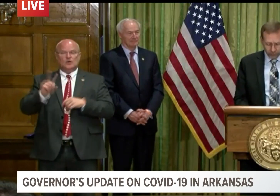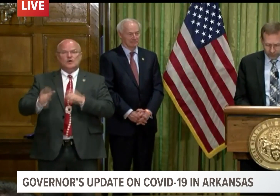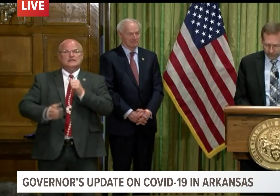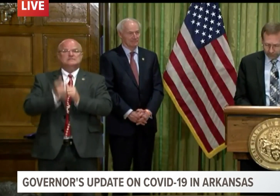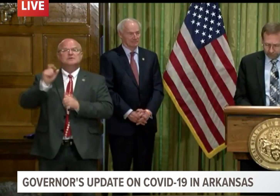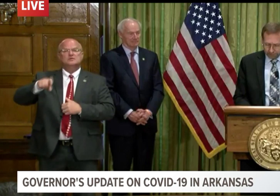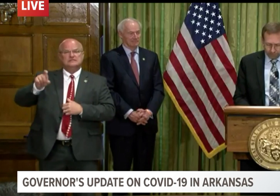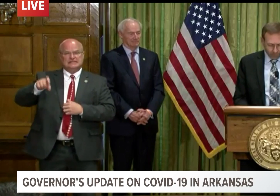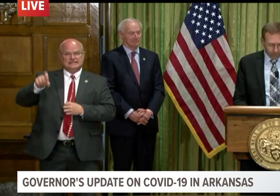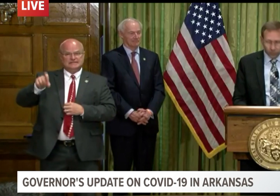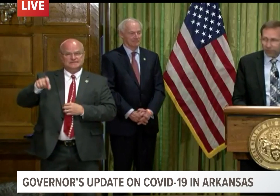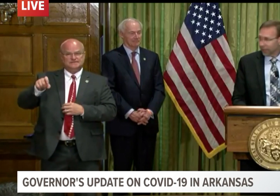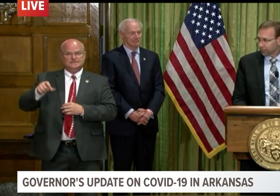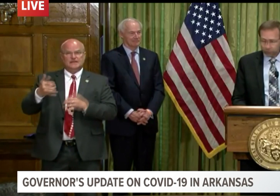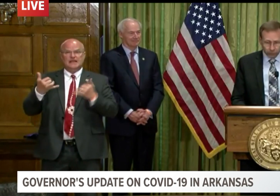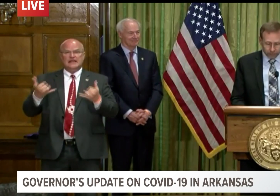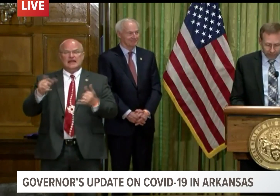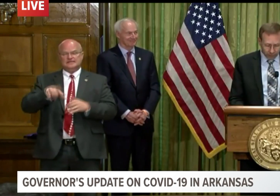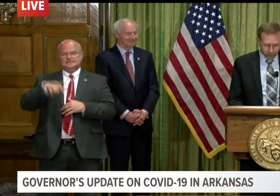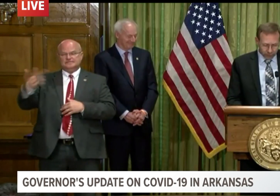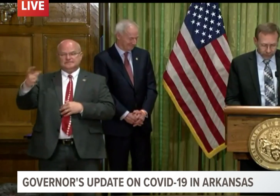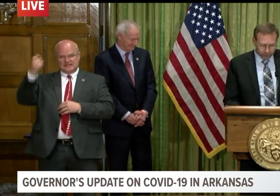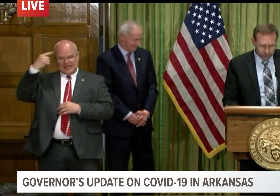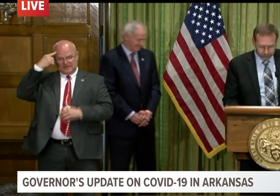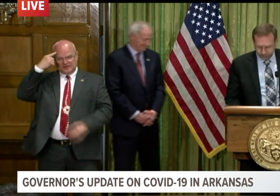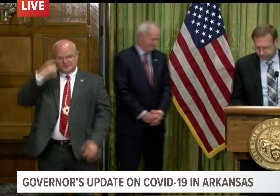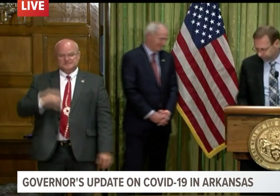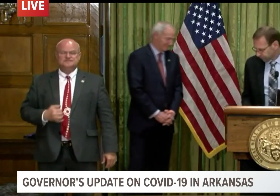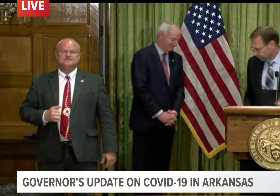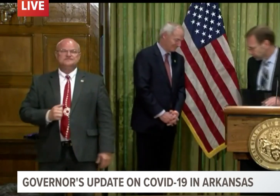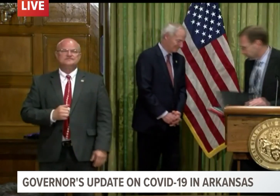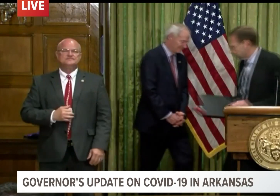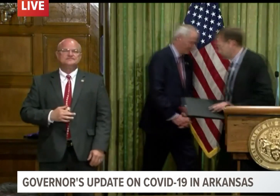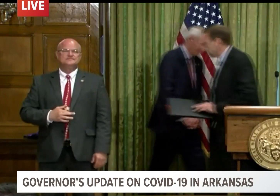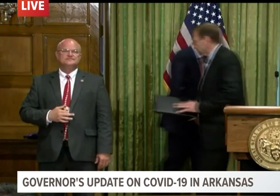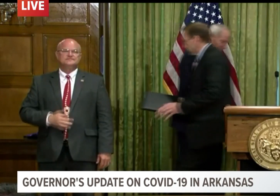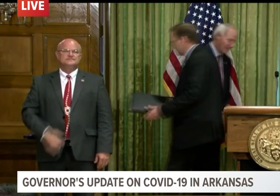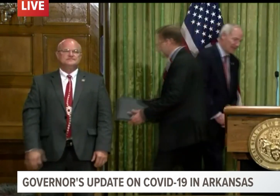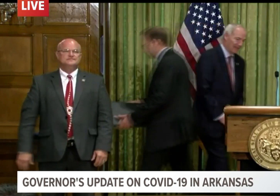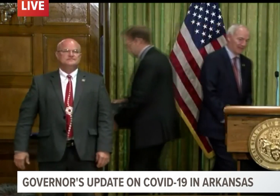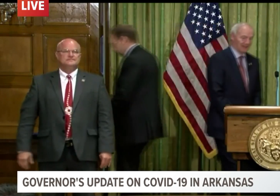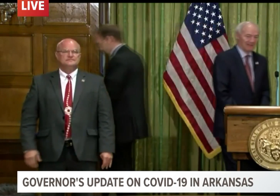it's most needed. And with that, I'm going to turn it back over to the governor.